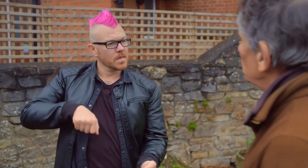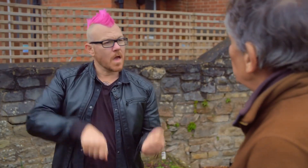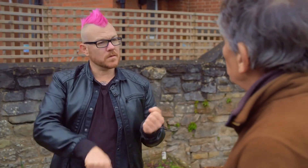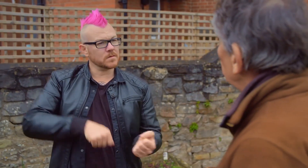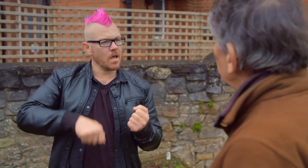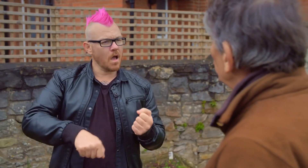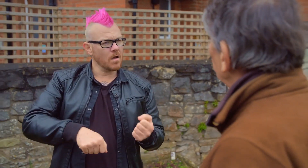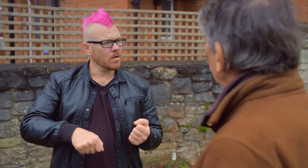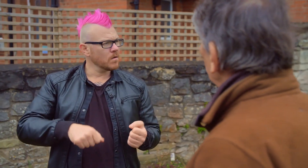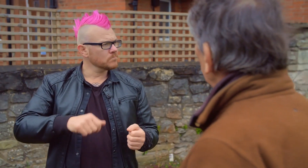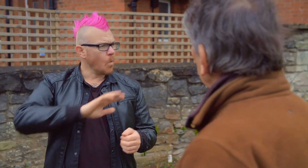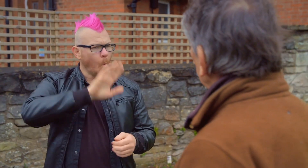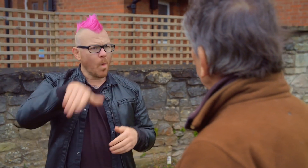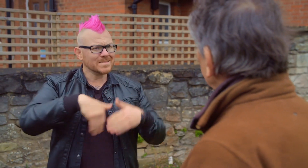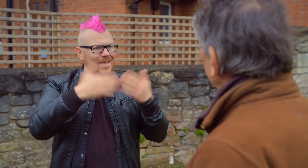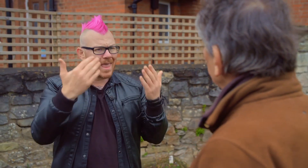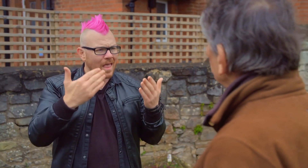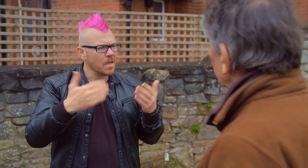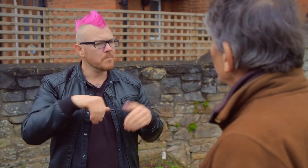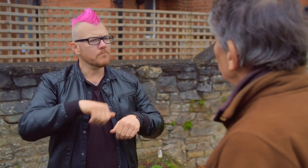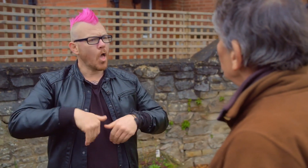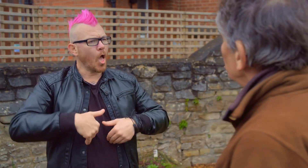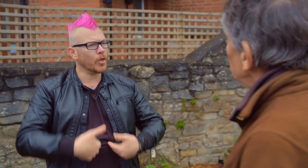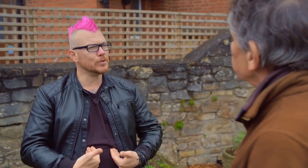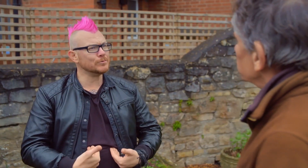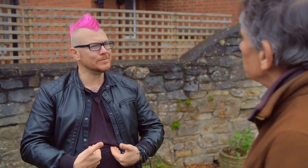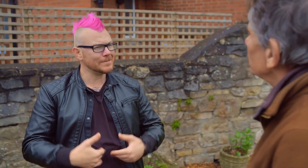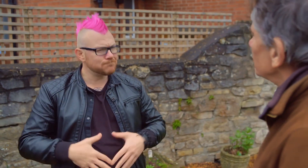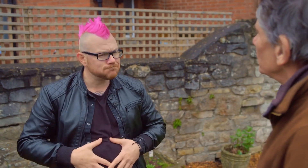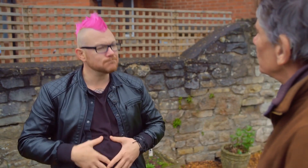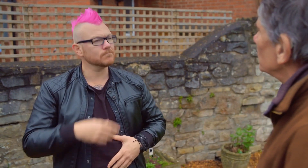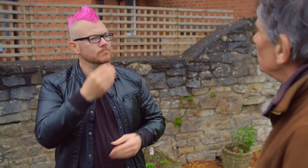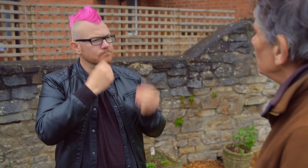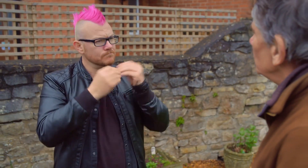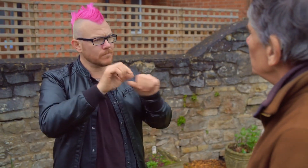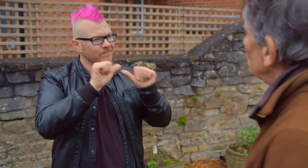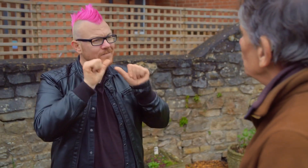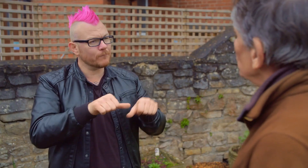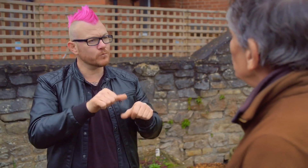So when you're gardening all day, you must get very hungry. What's your favourite meal?